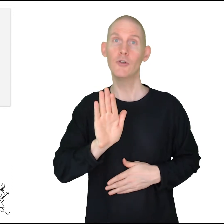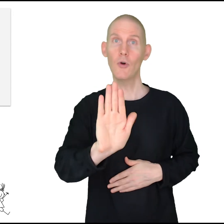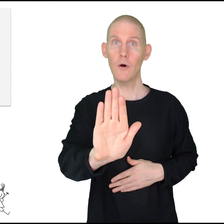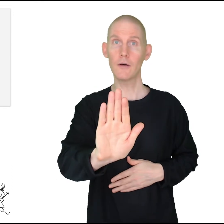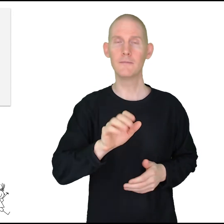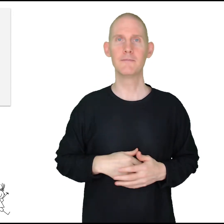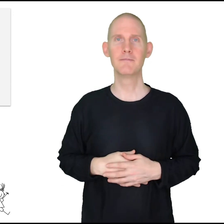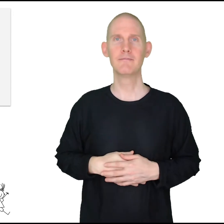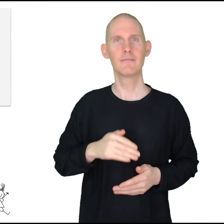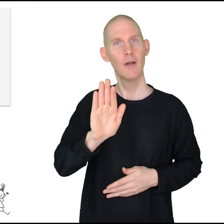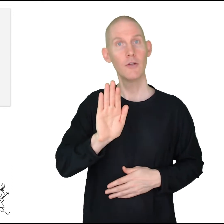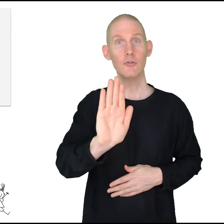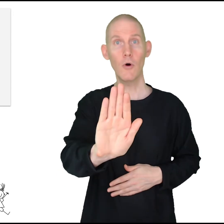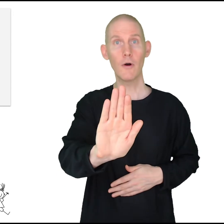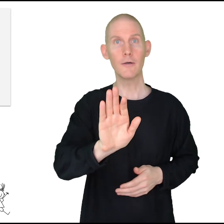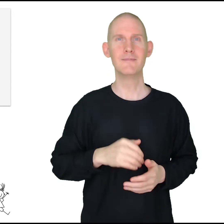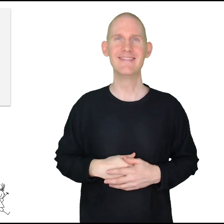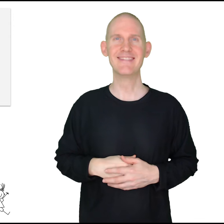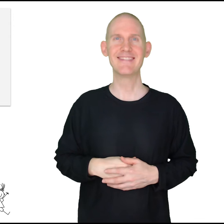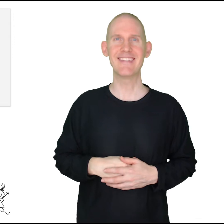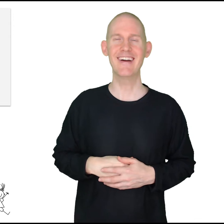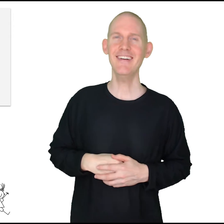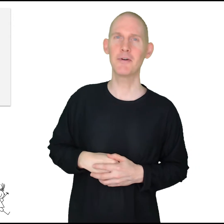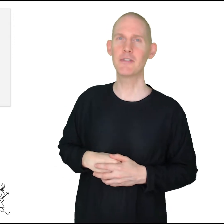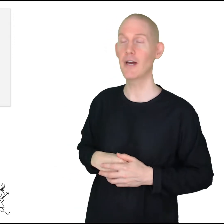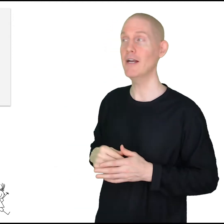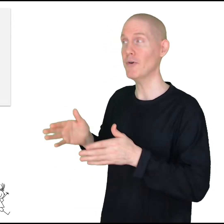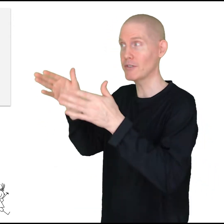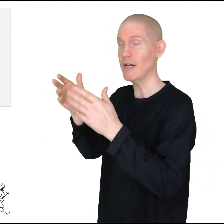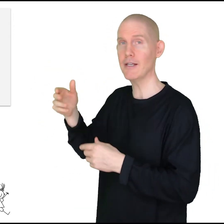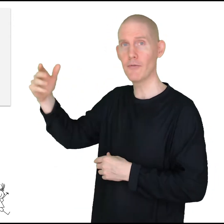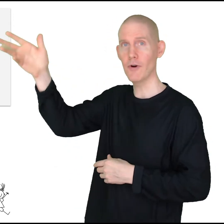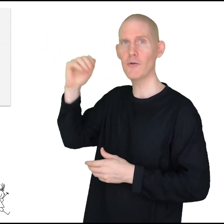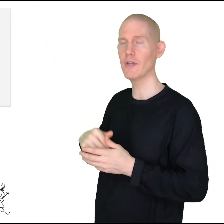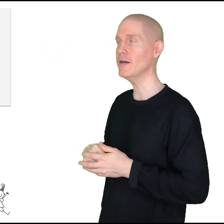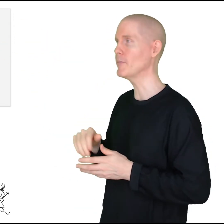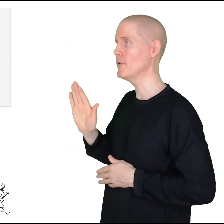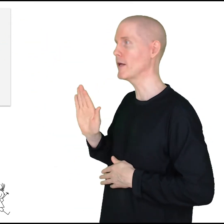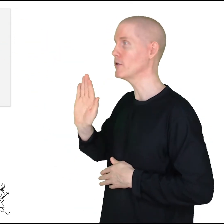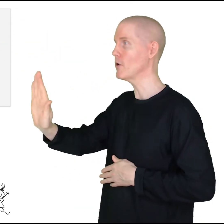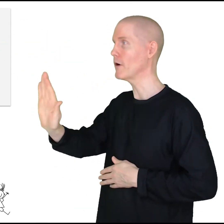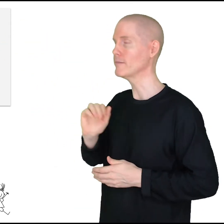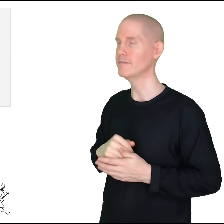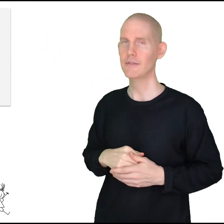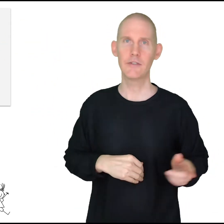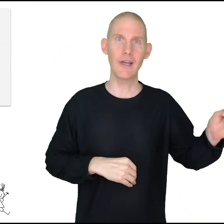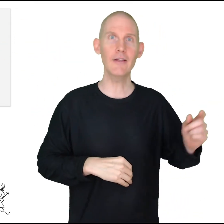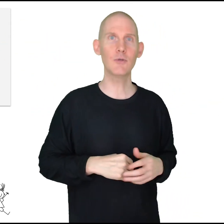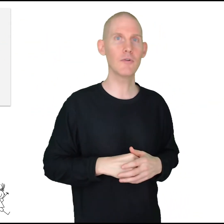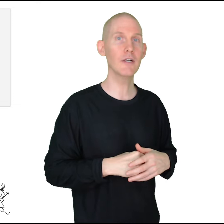Your. Your. From the side, if I was talking to Fred over there, I might be like, your. Sally's over here, I'm